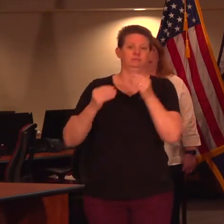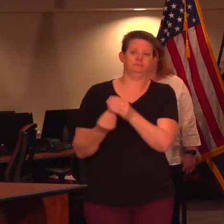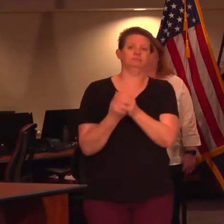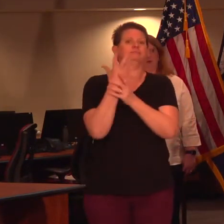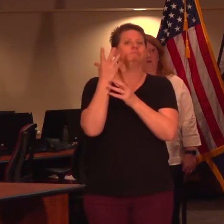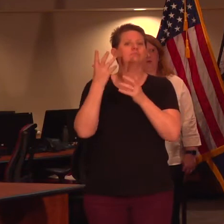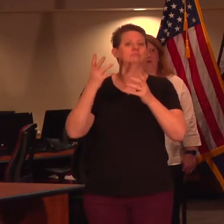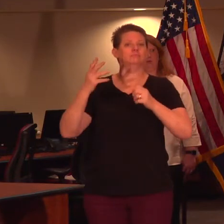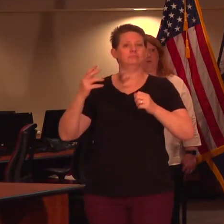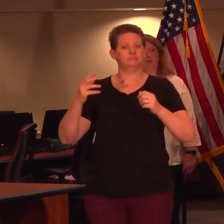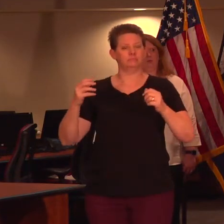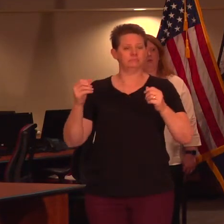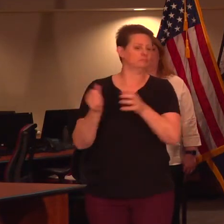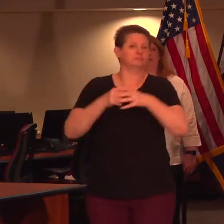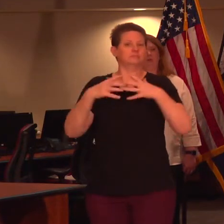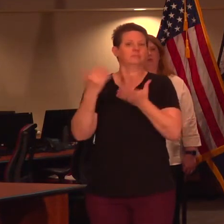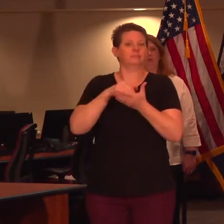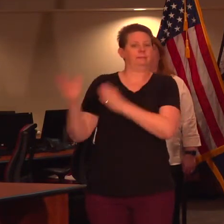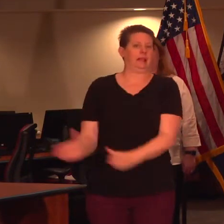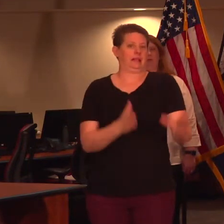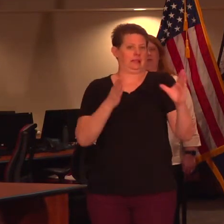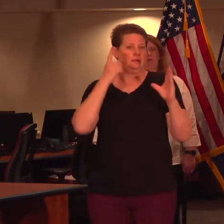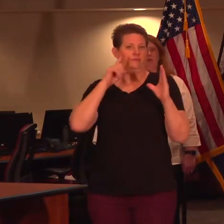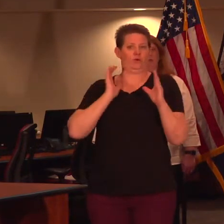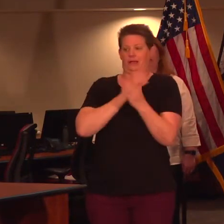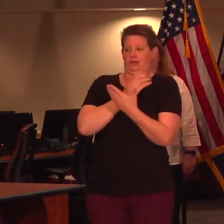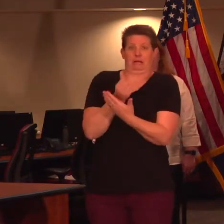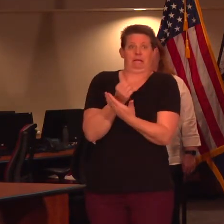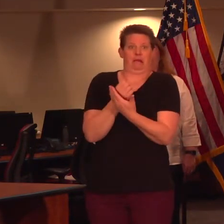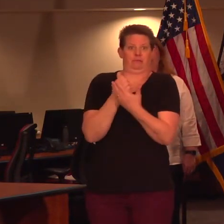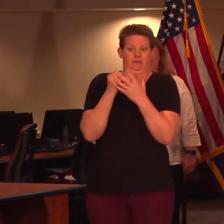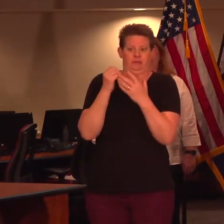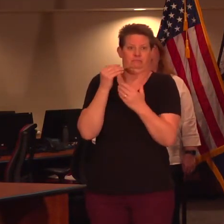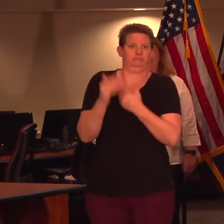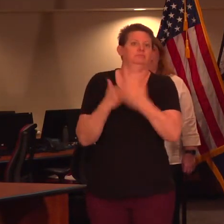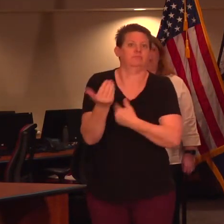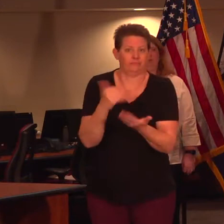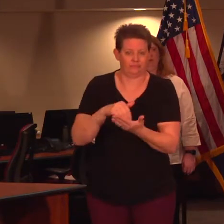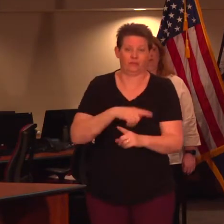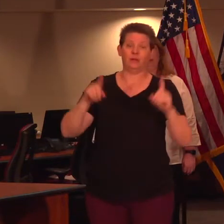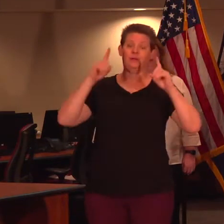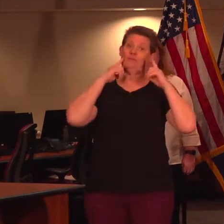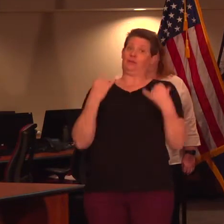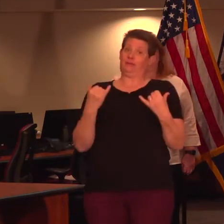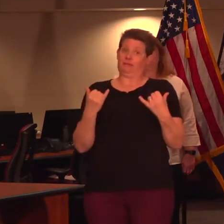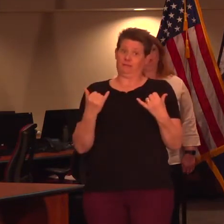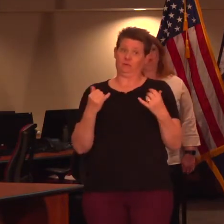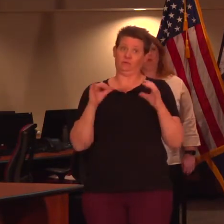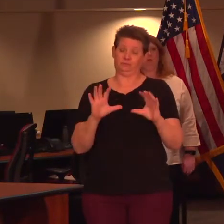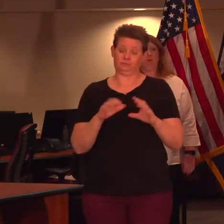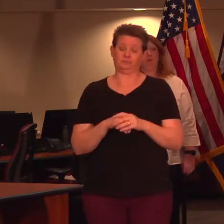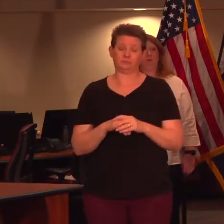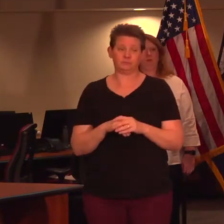a revitalization plan in order to get our economy started again. But now I can tell you that